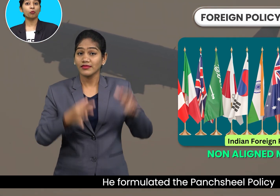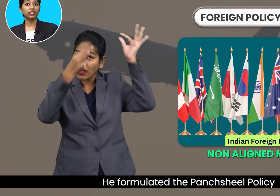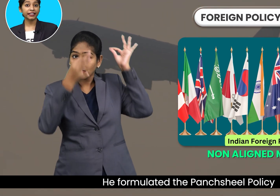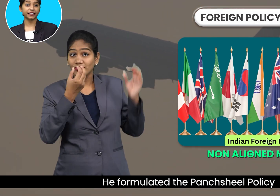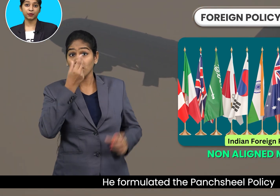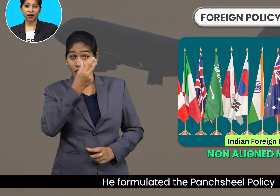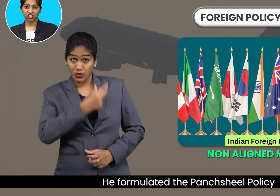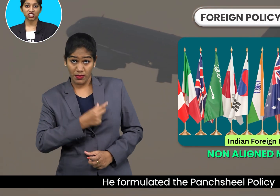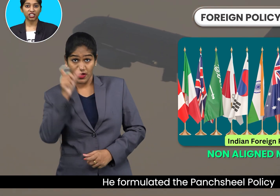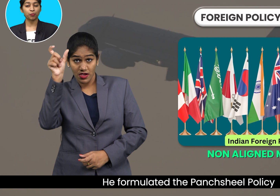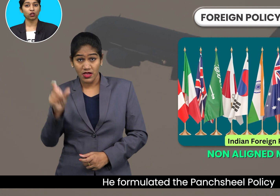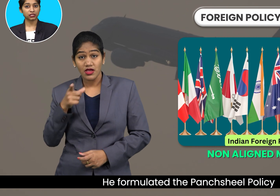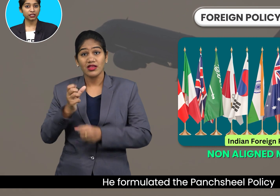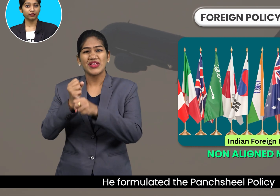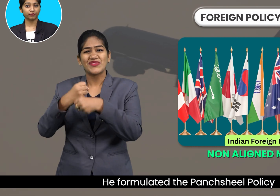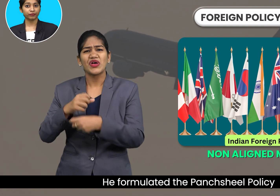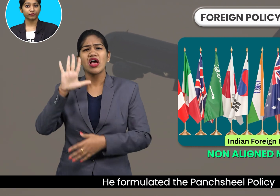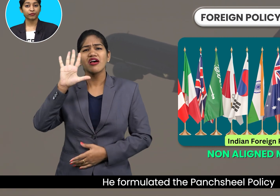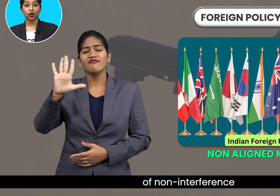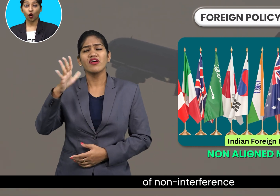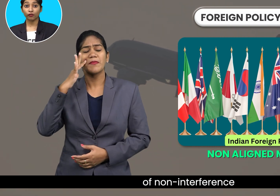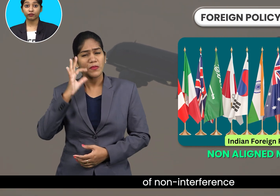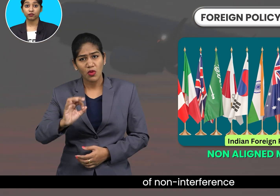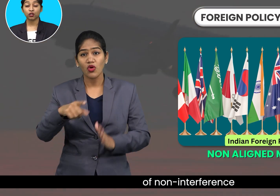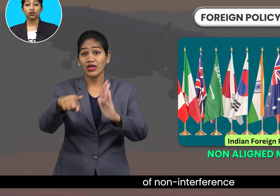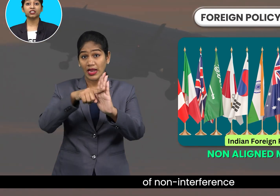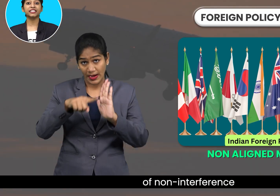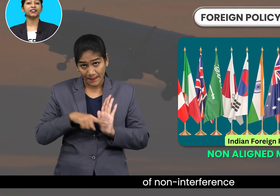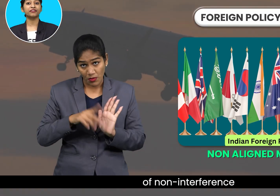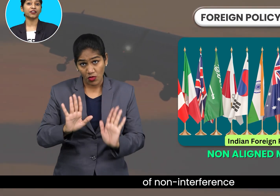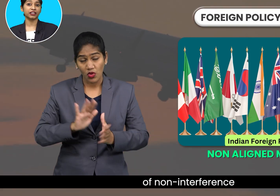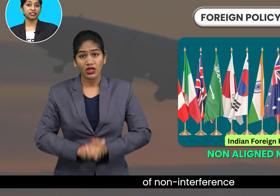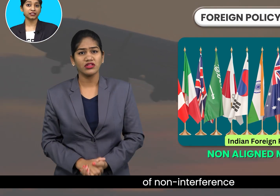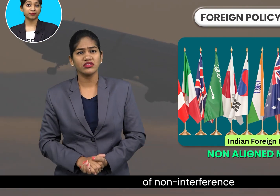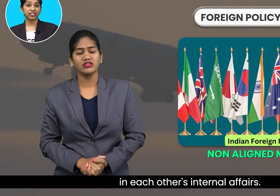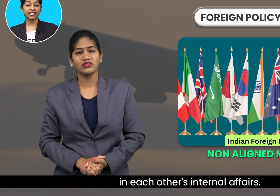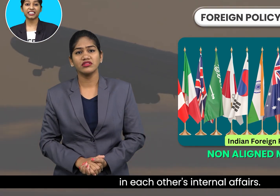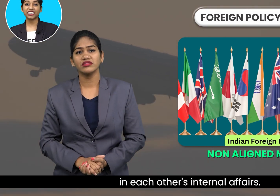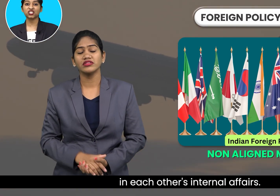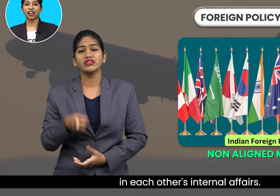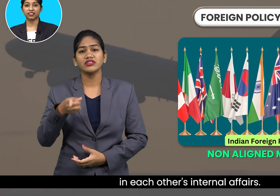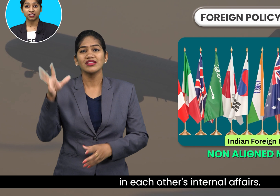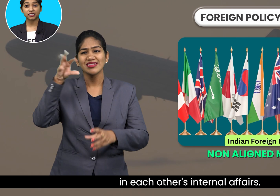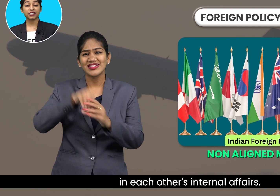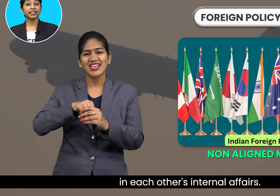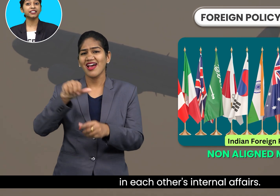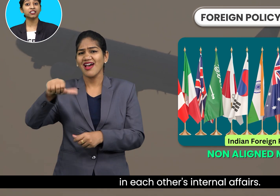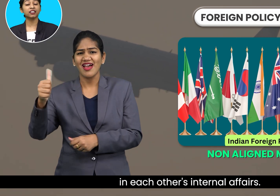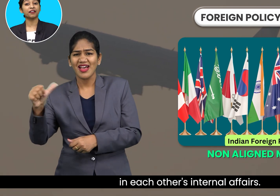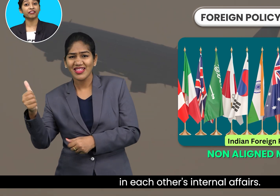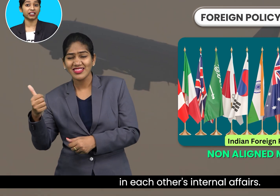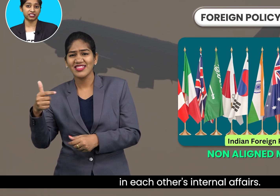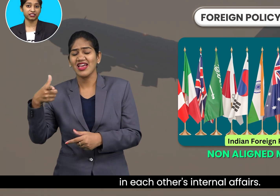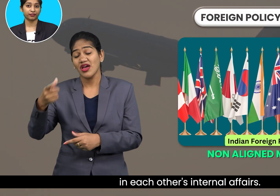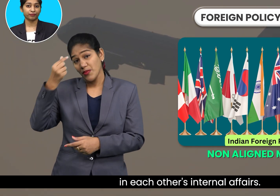He formulated the Panchashil policy of non-interference in each other's